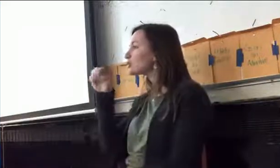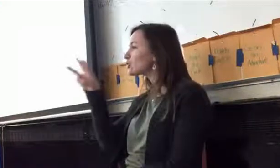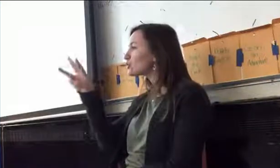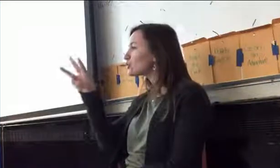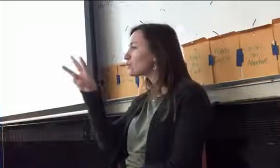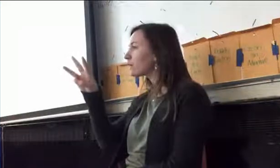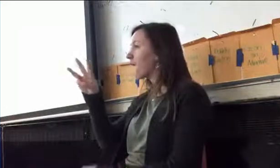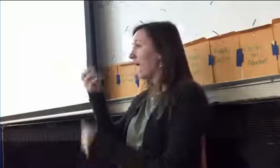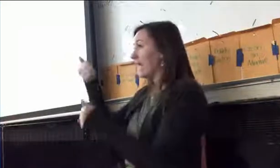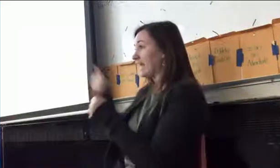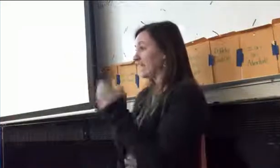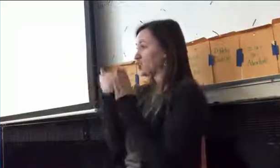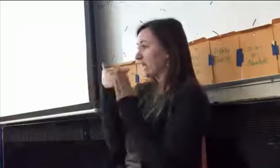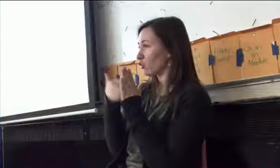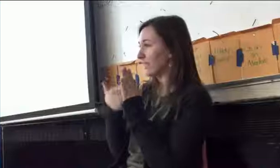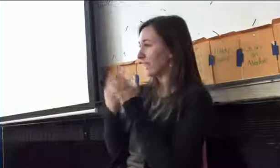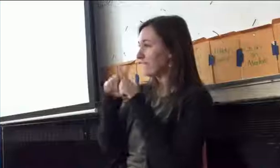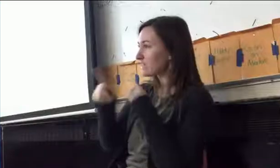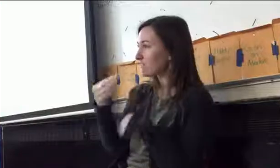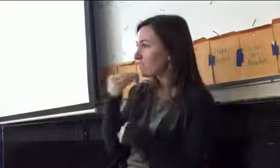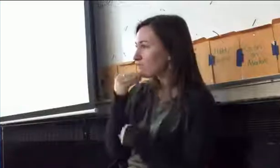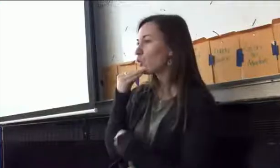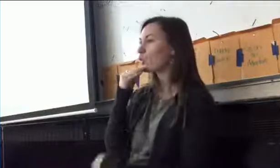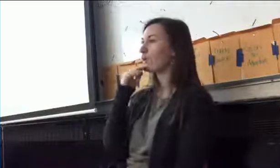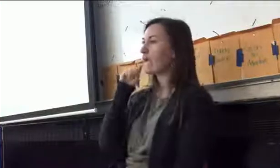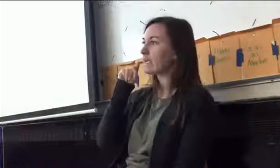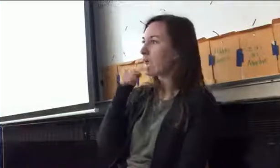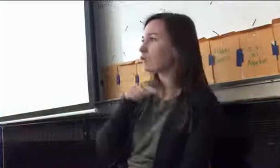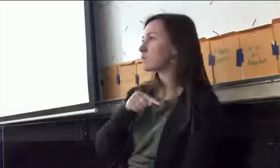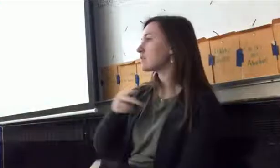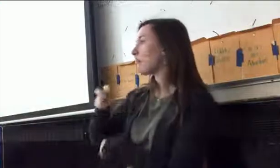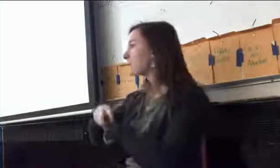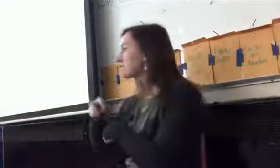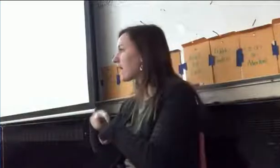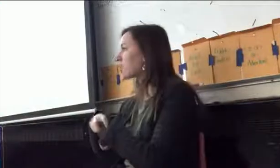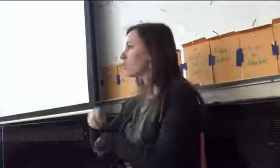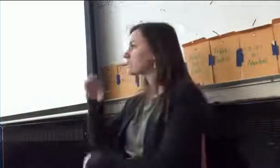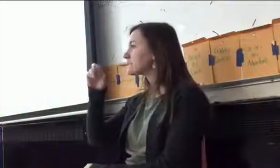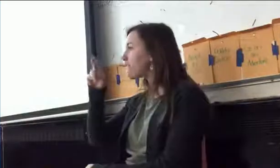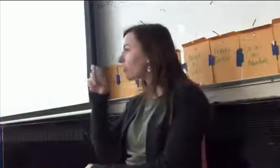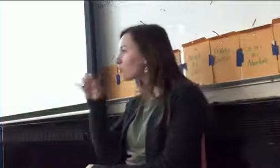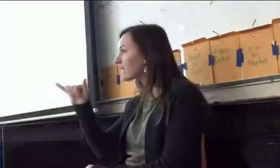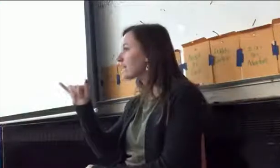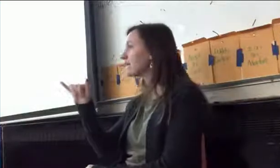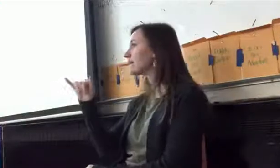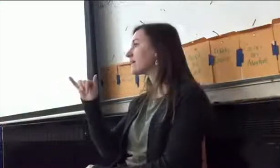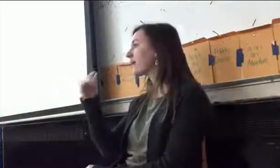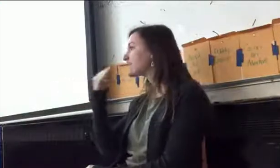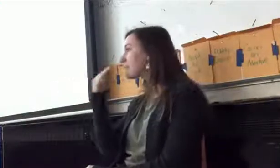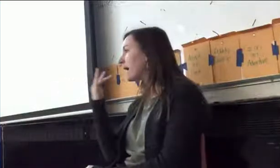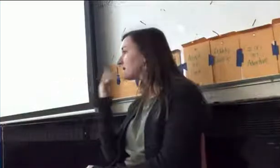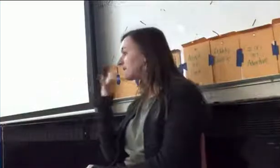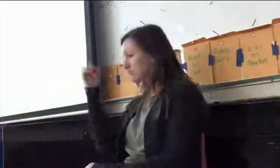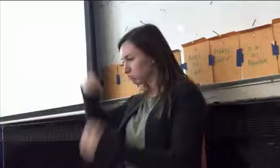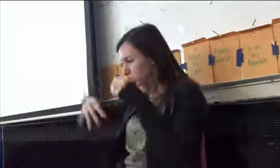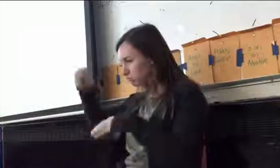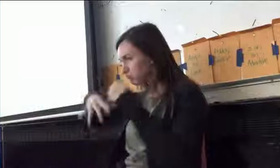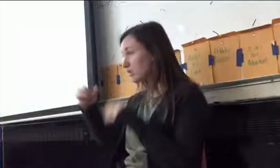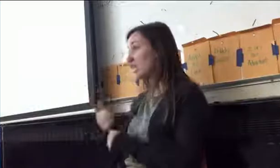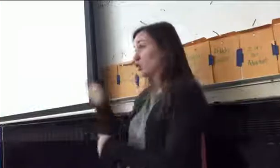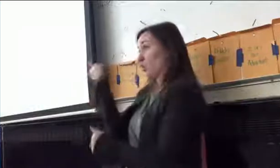pretend you're making beef stew. You got carrots, you got potatoes, you got celery, spices. You put them all into this big pot. And